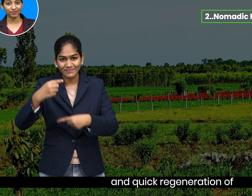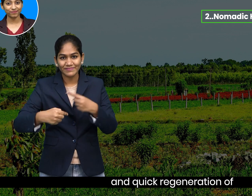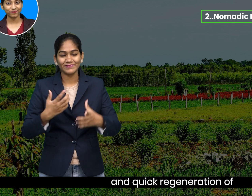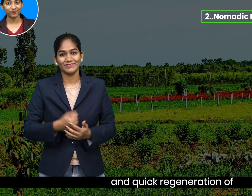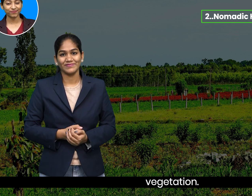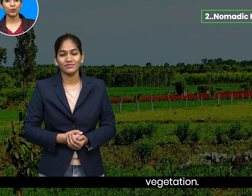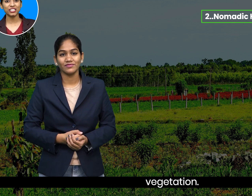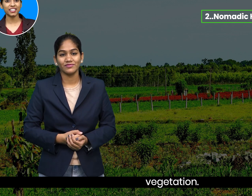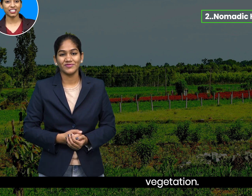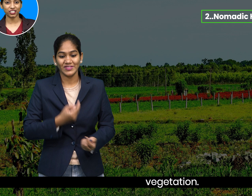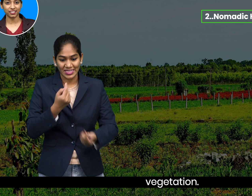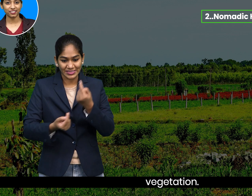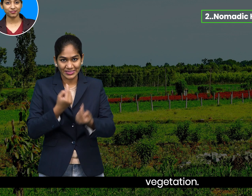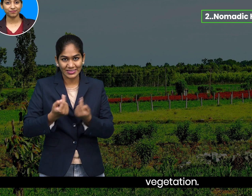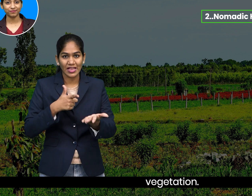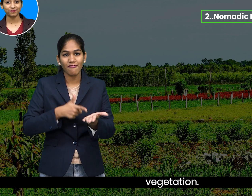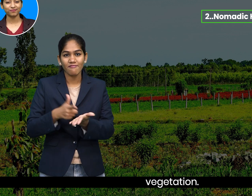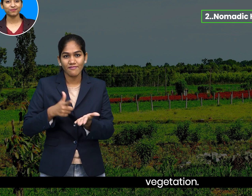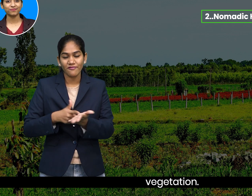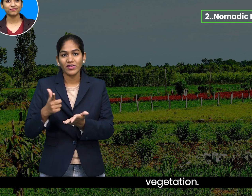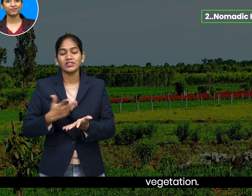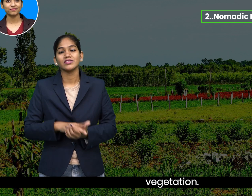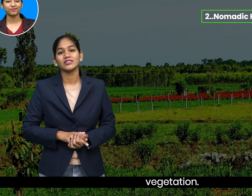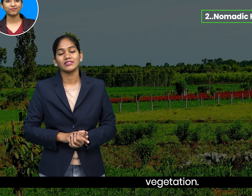of vegetation.